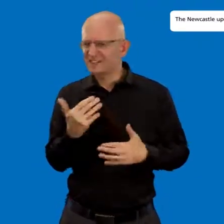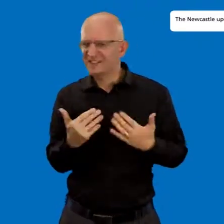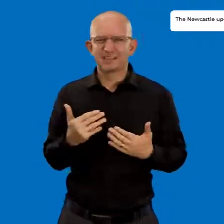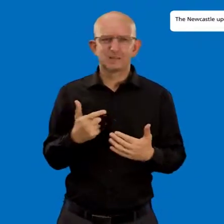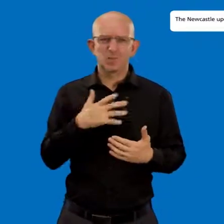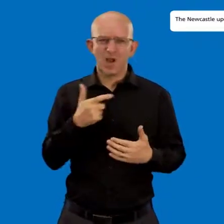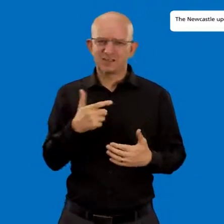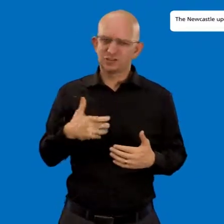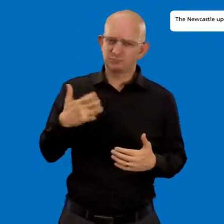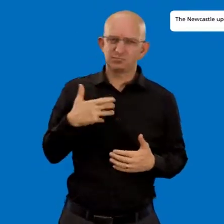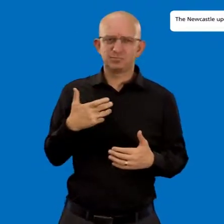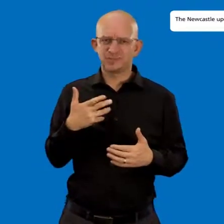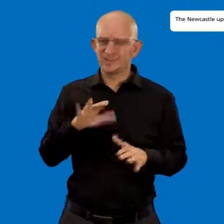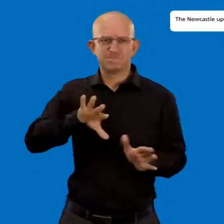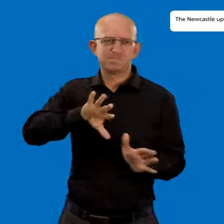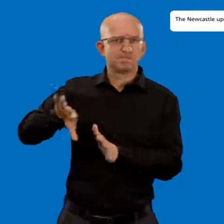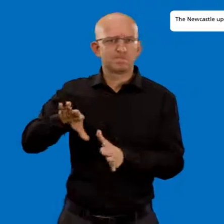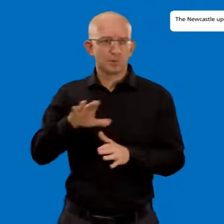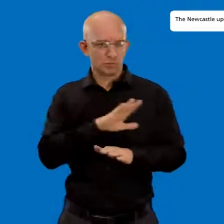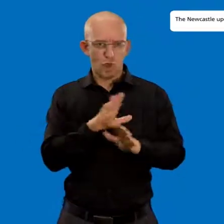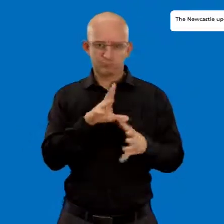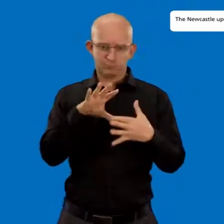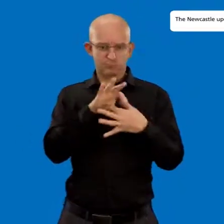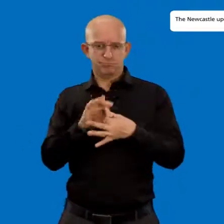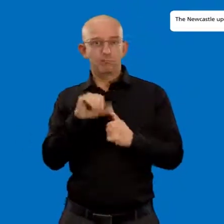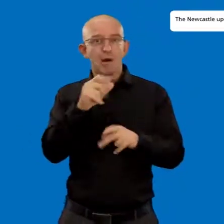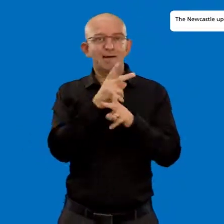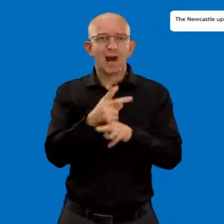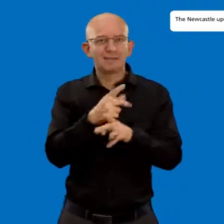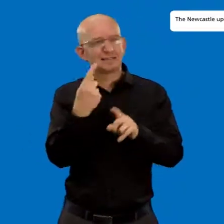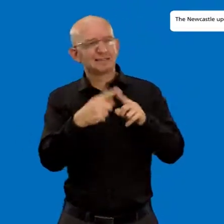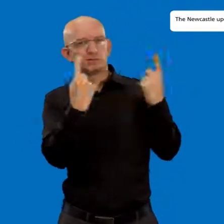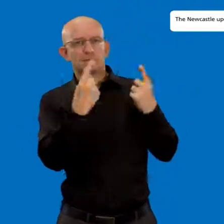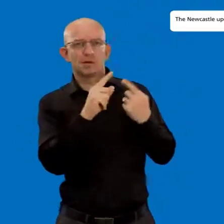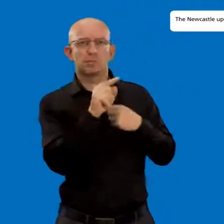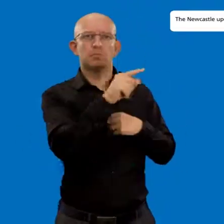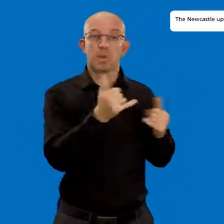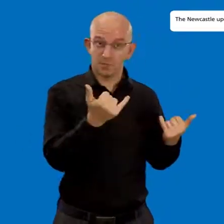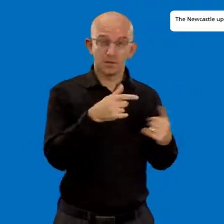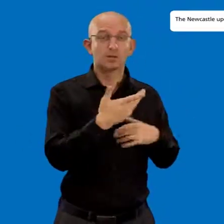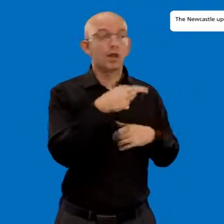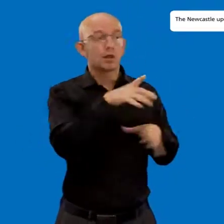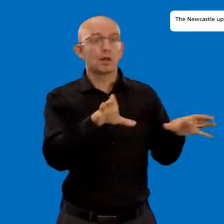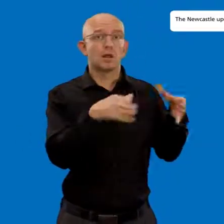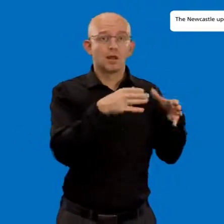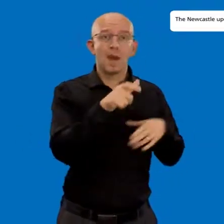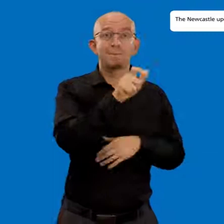to raise your concerns with someone who is not involved in your care. The Patient Advice and